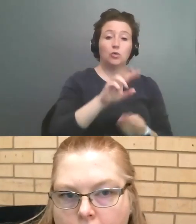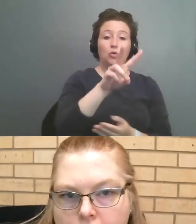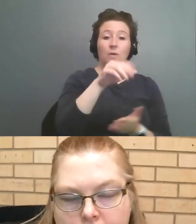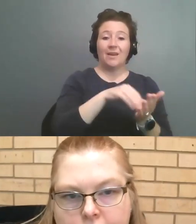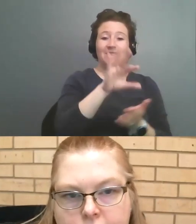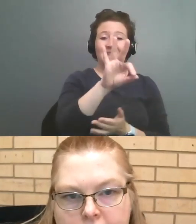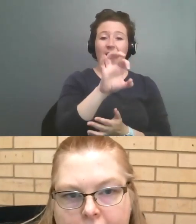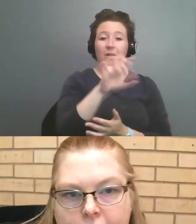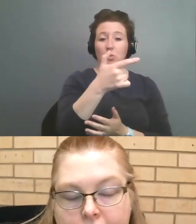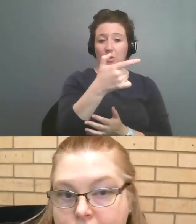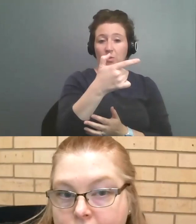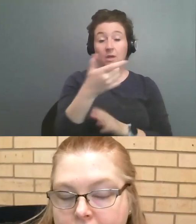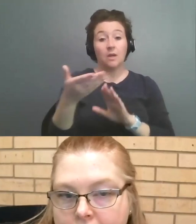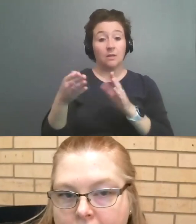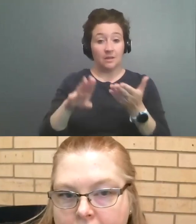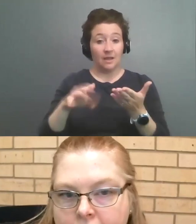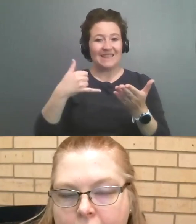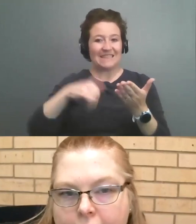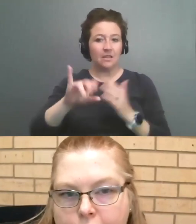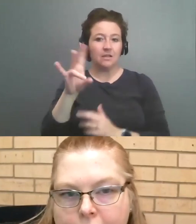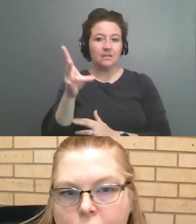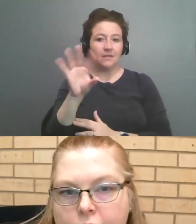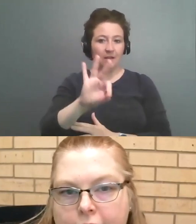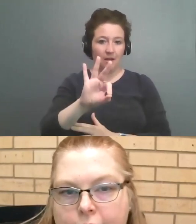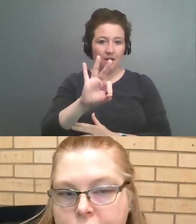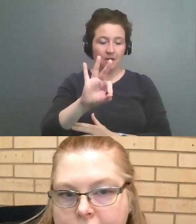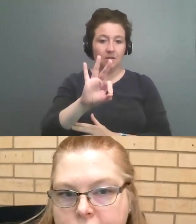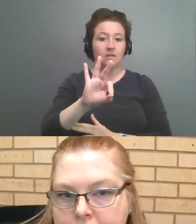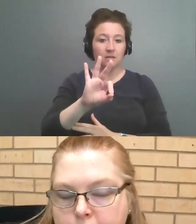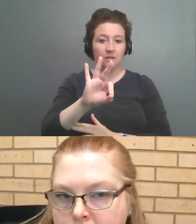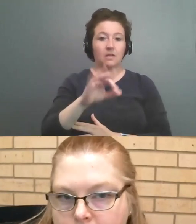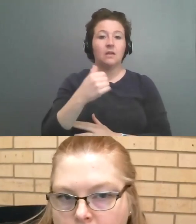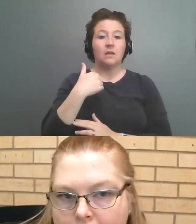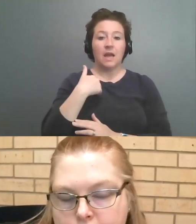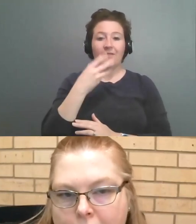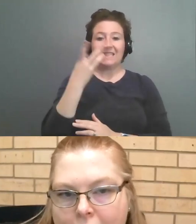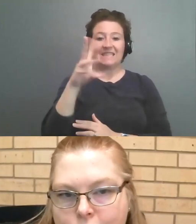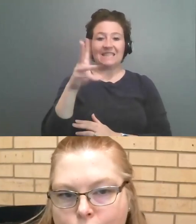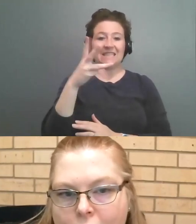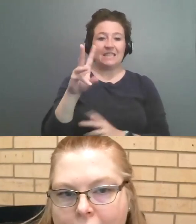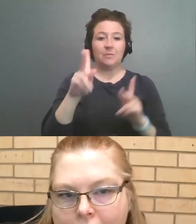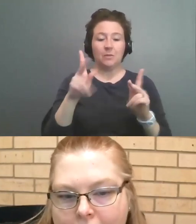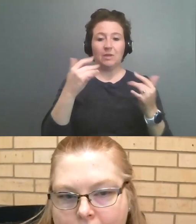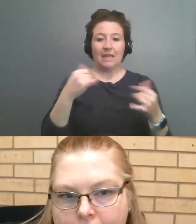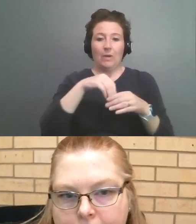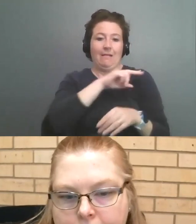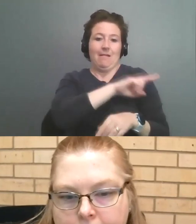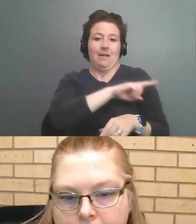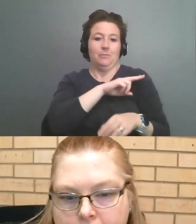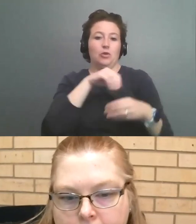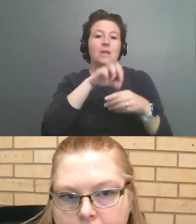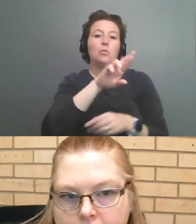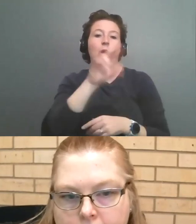2,921. Our deaths stand at 79, and we currently have 16 people hospitalized in Rock Island County.